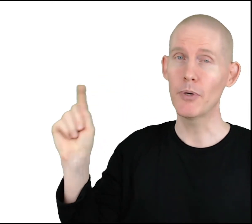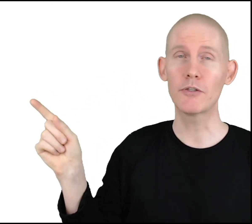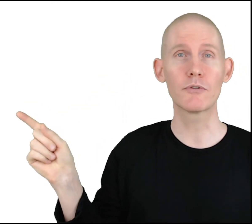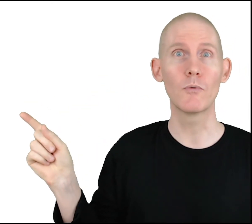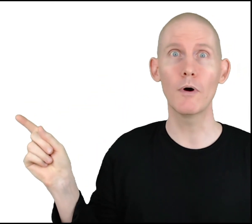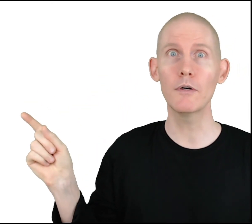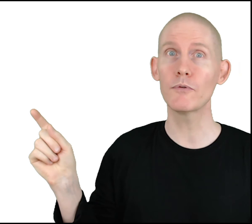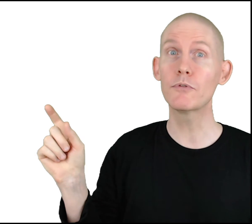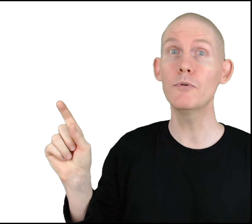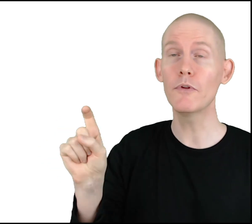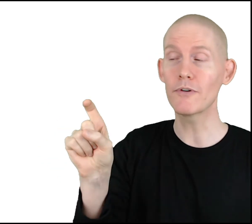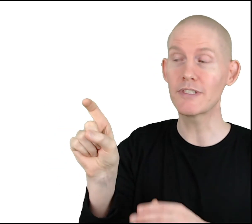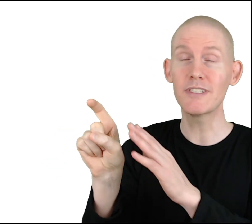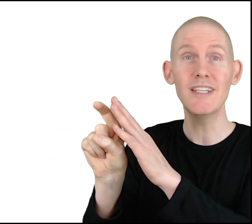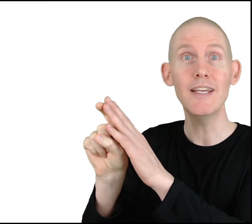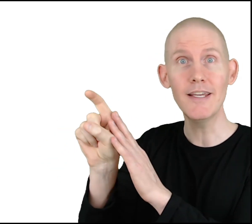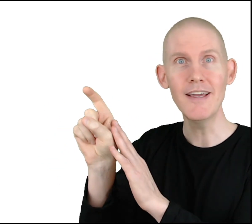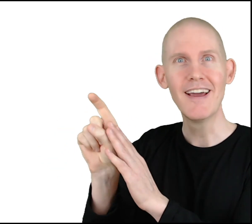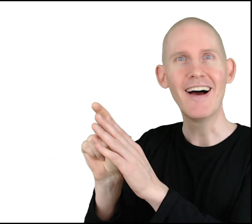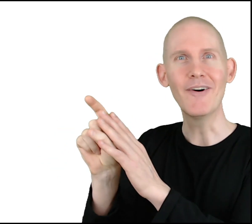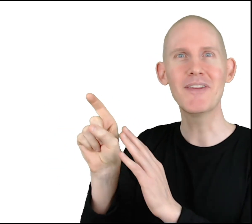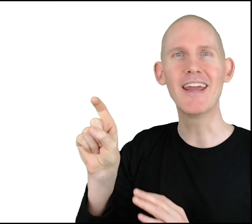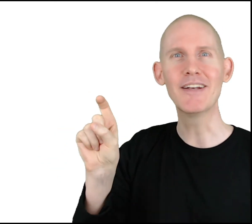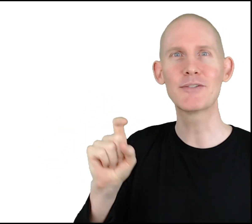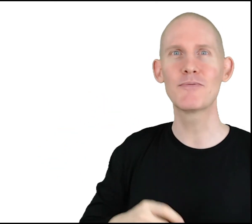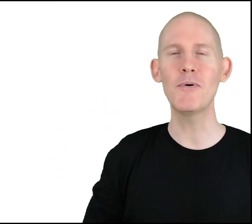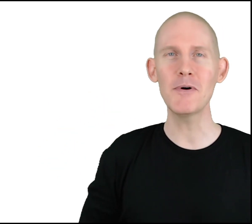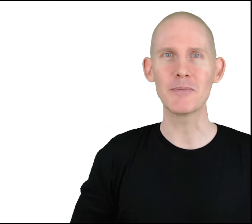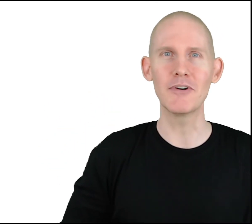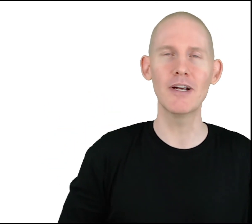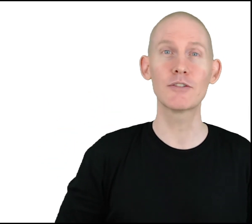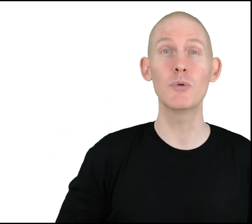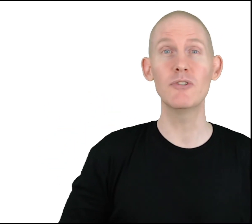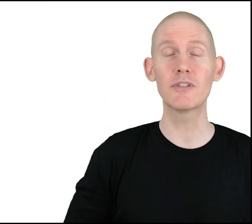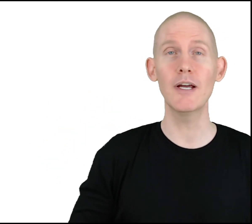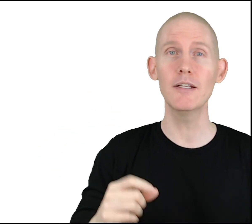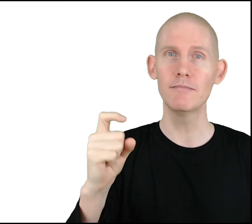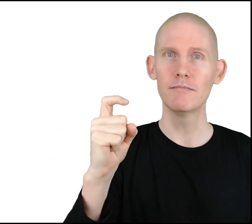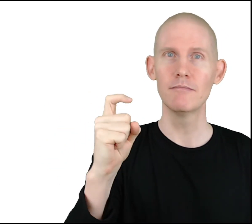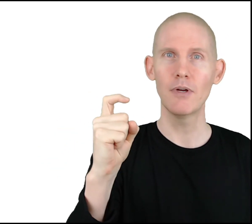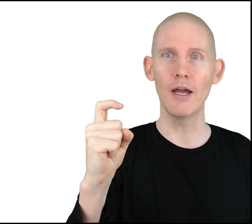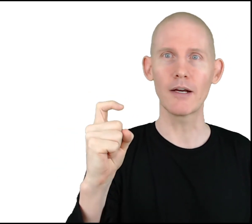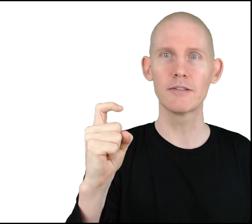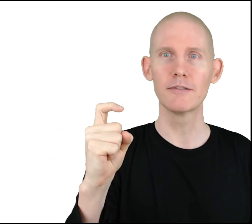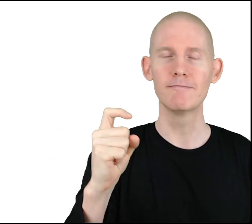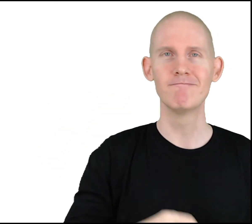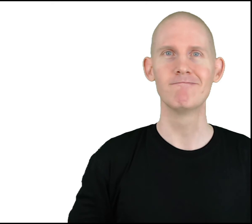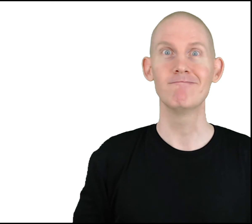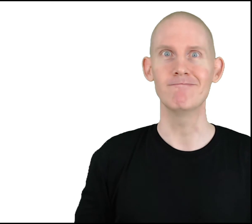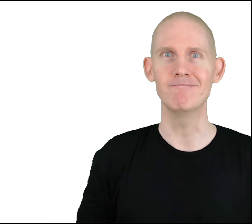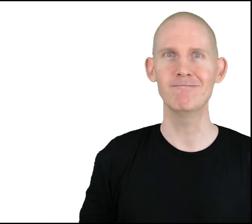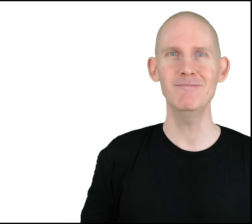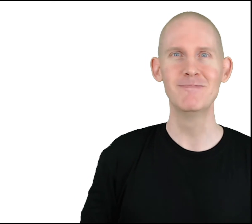is a wonderful tool, though, to see how the hand is formed. All right, so when you sign it, X.